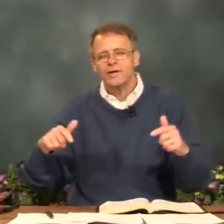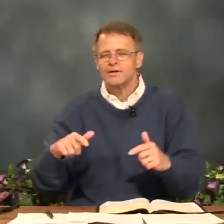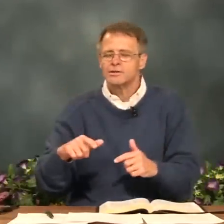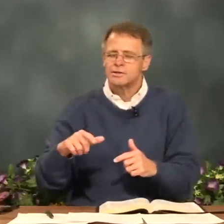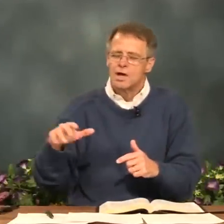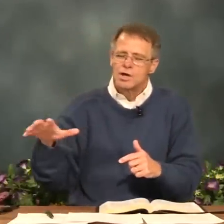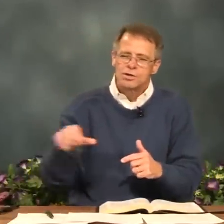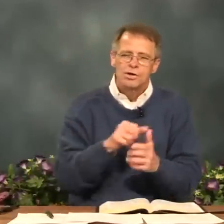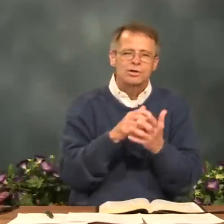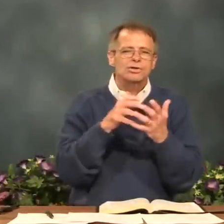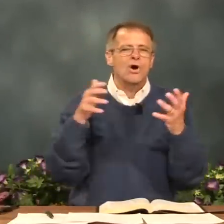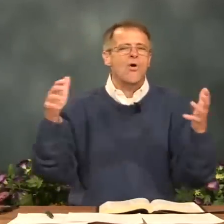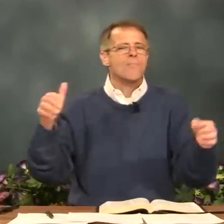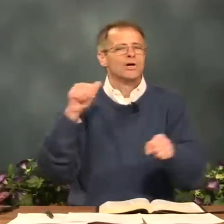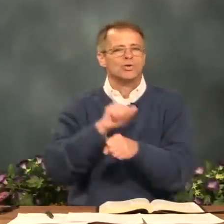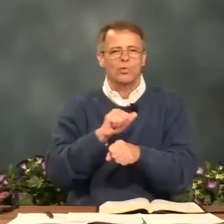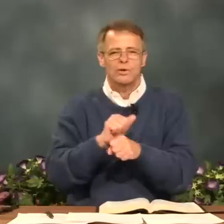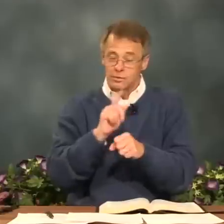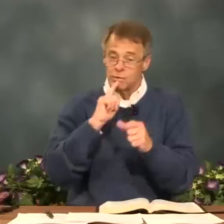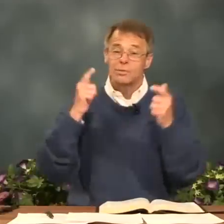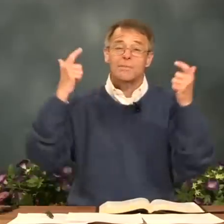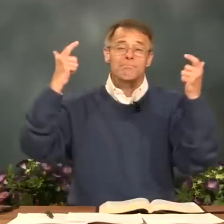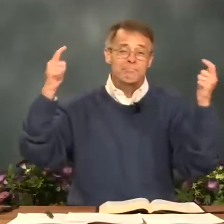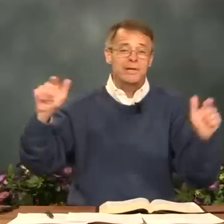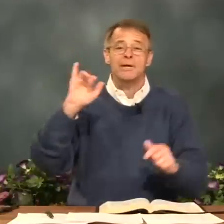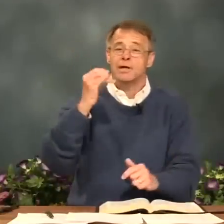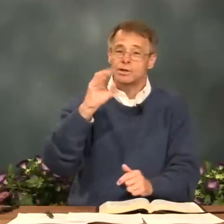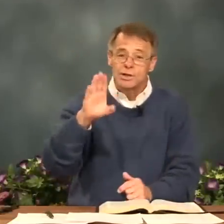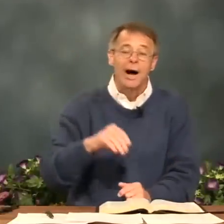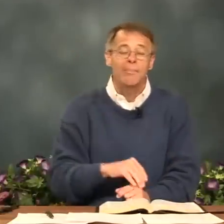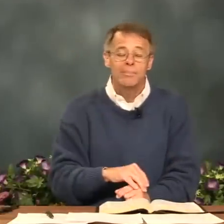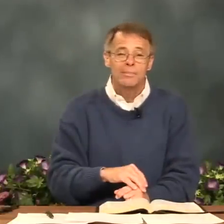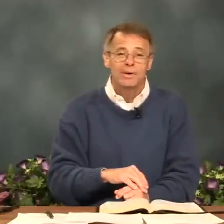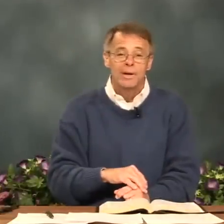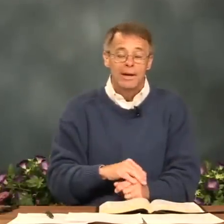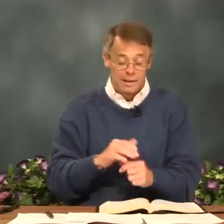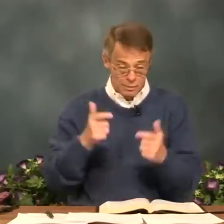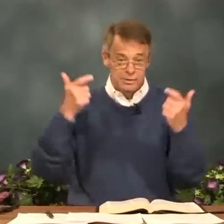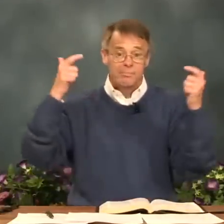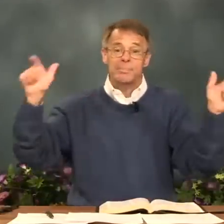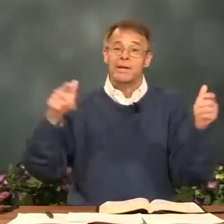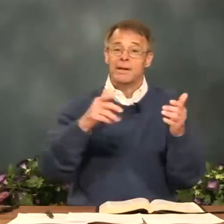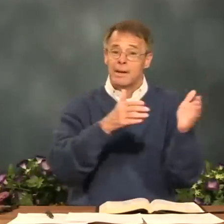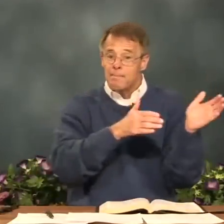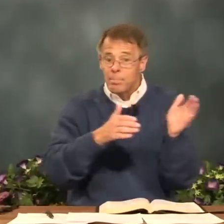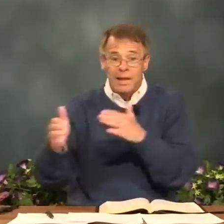things just took so much work. It really was a big job, and it was a big plan